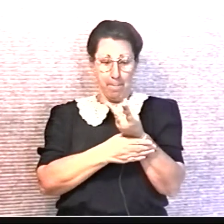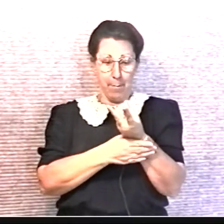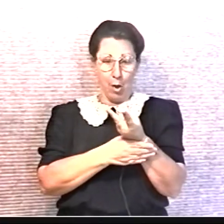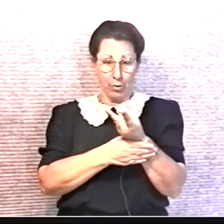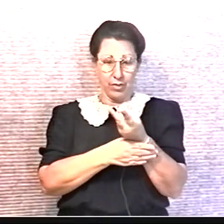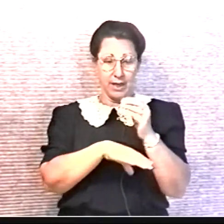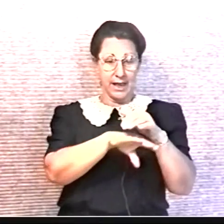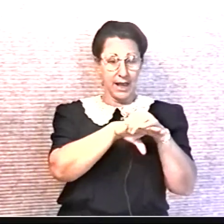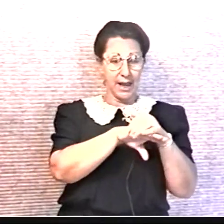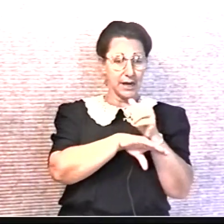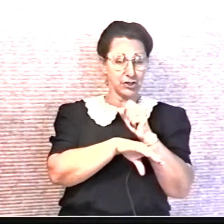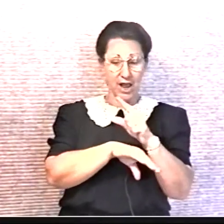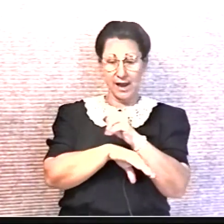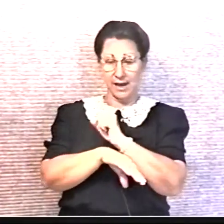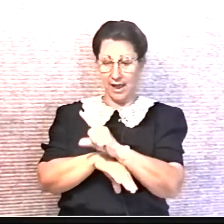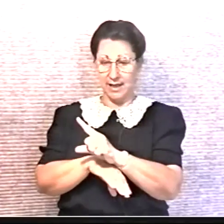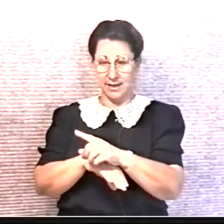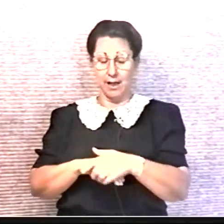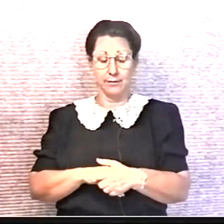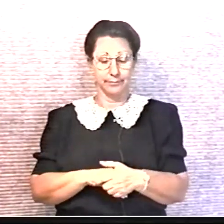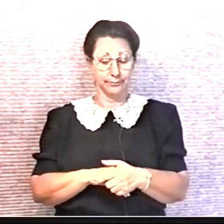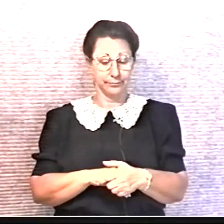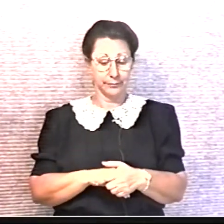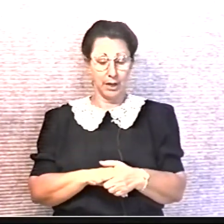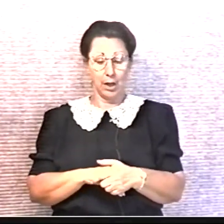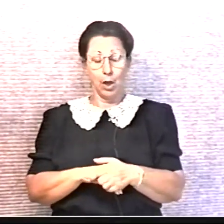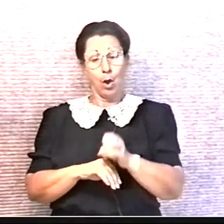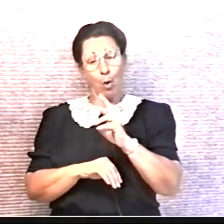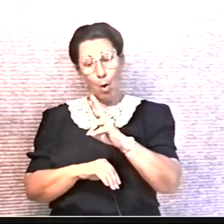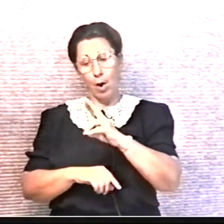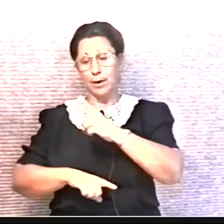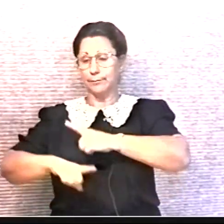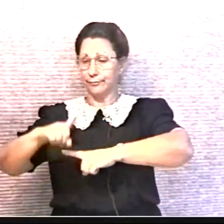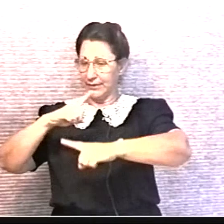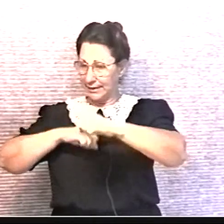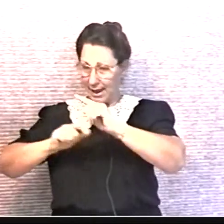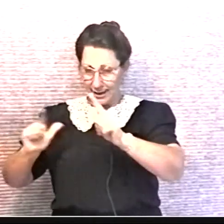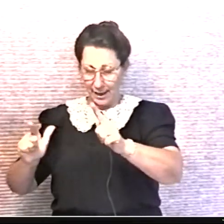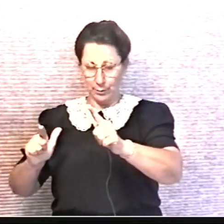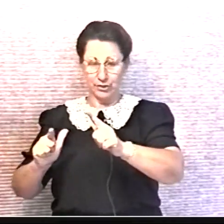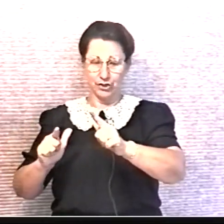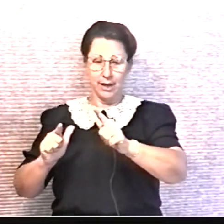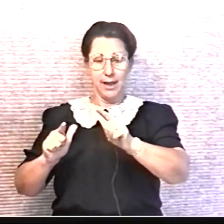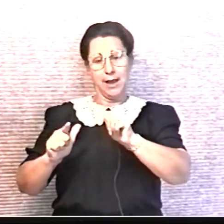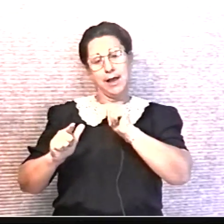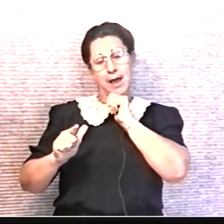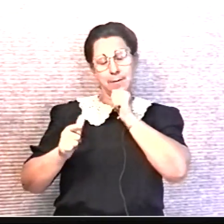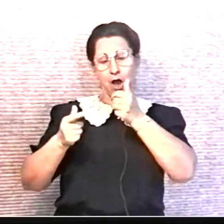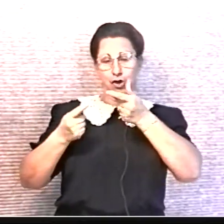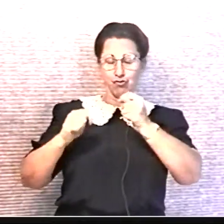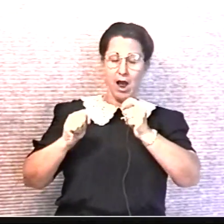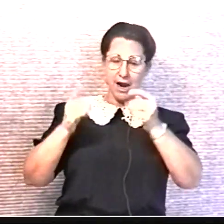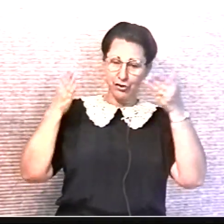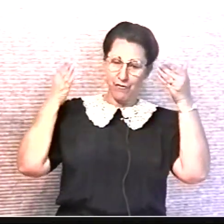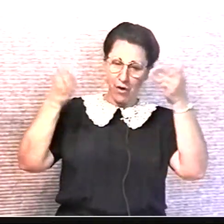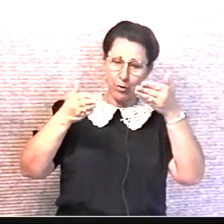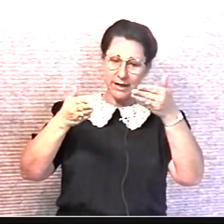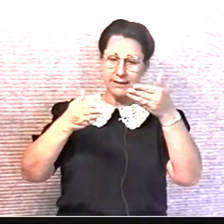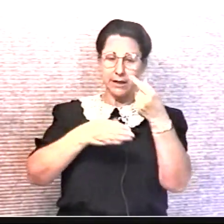both English and ASL, or sign language, and not trying to focus